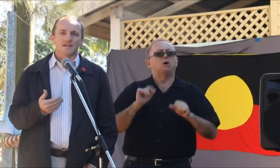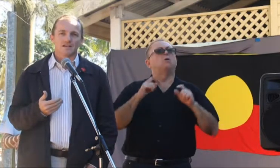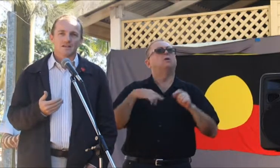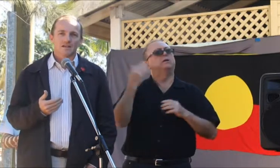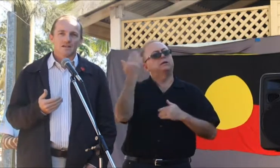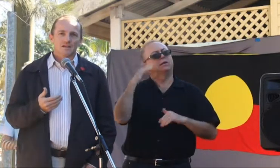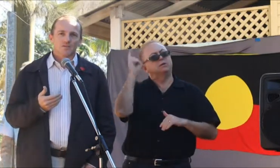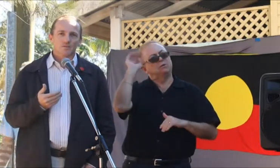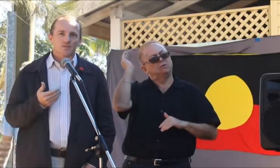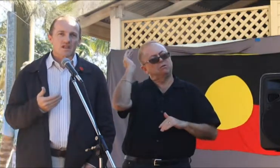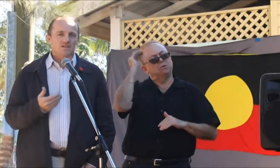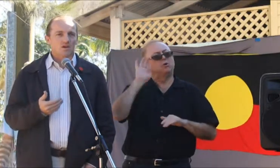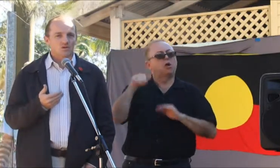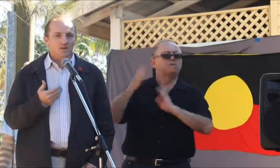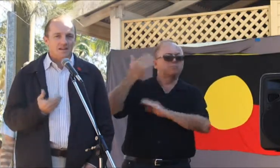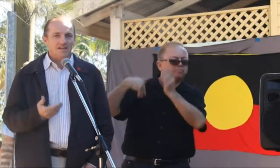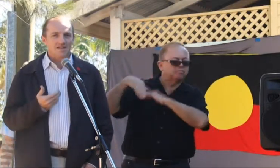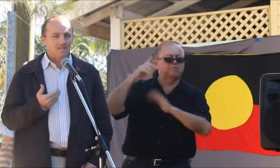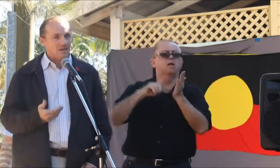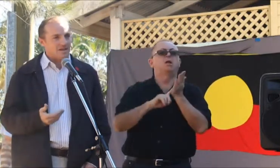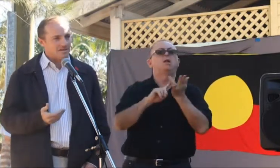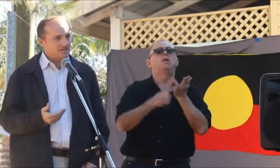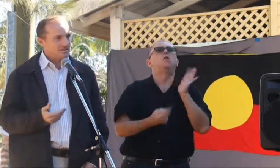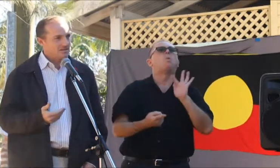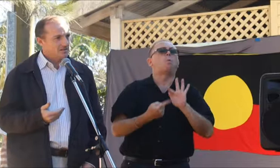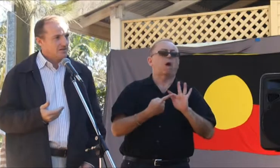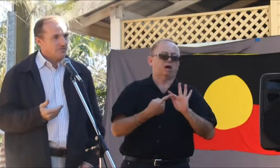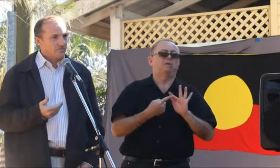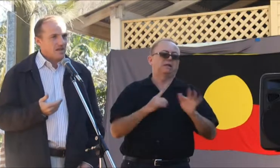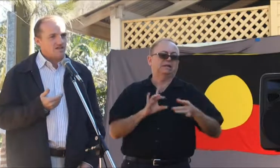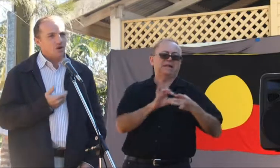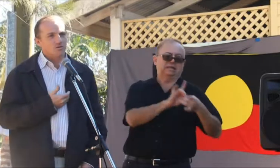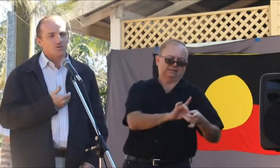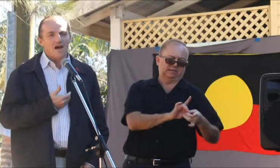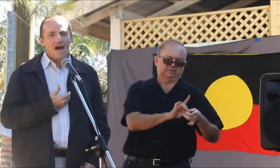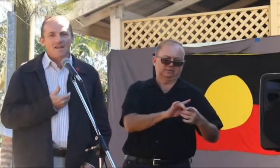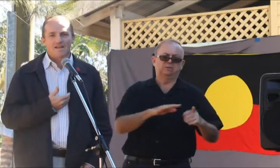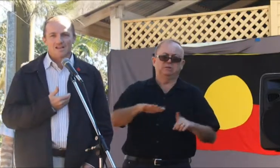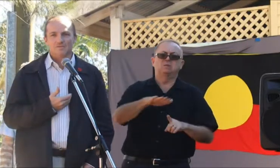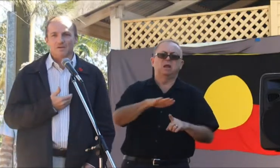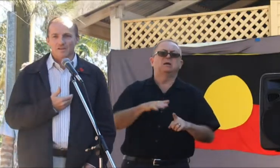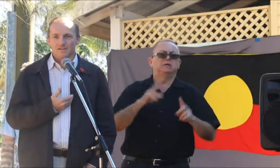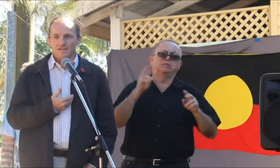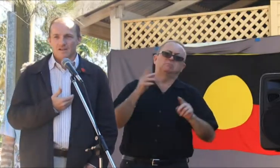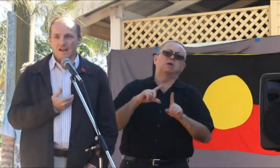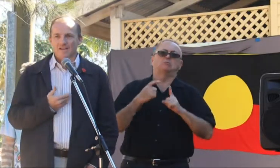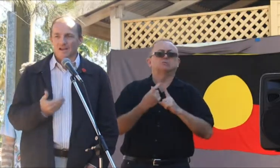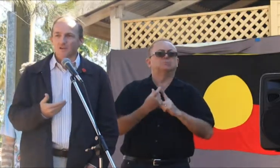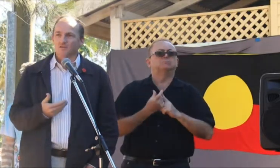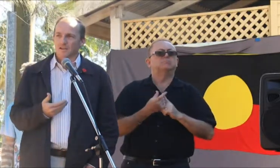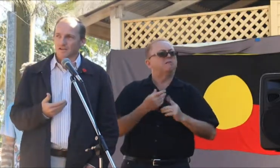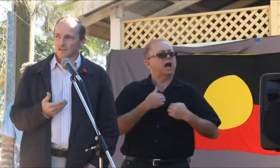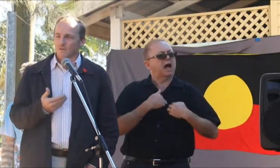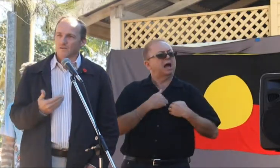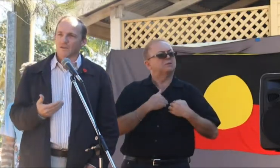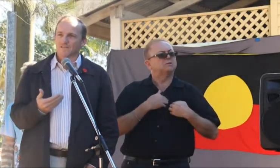LORE, because that's the culture that connects us to place. That's the culture of heart and spirit. And as a